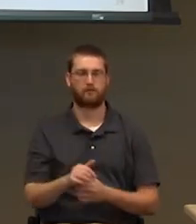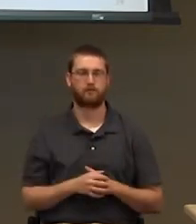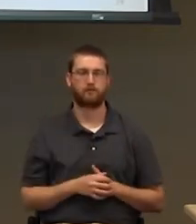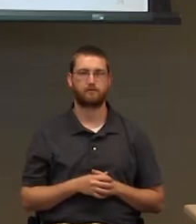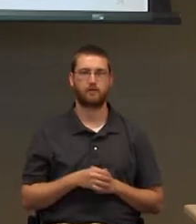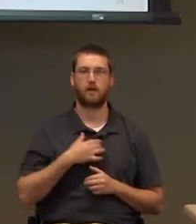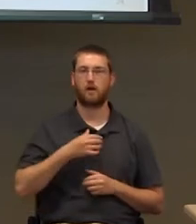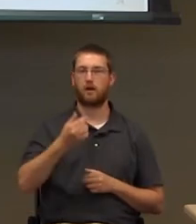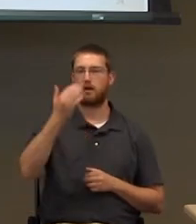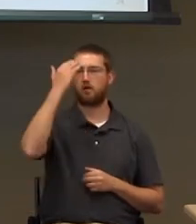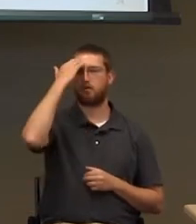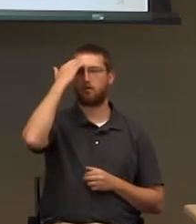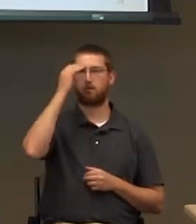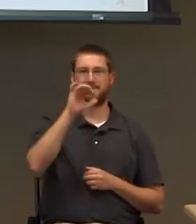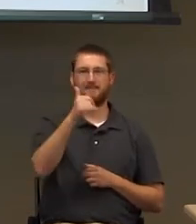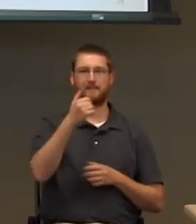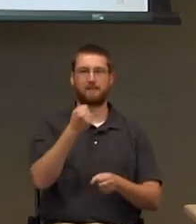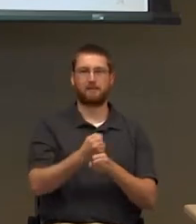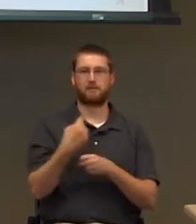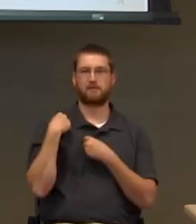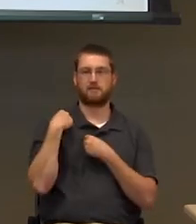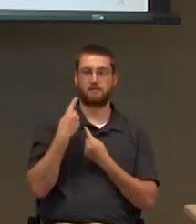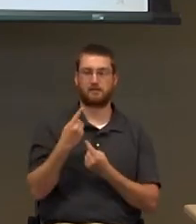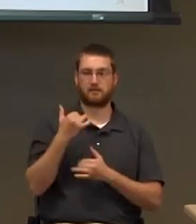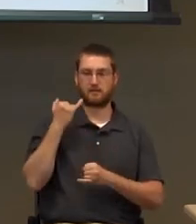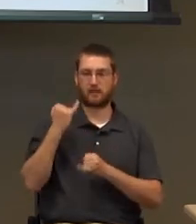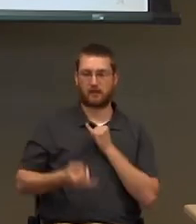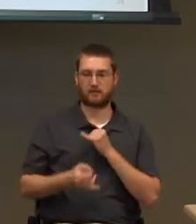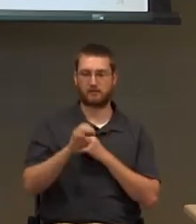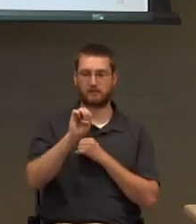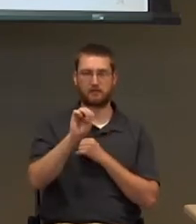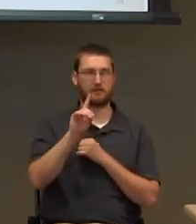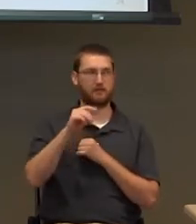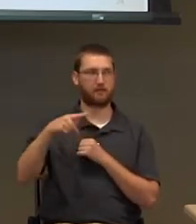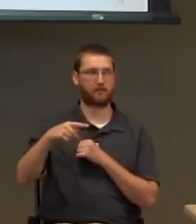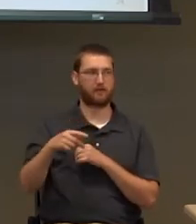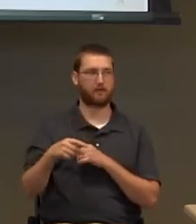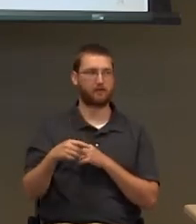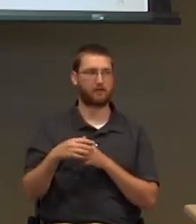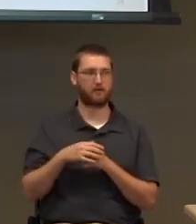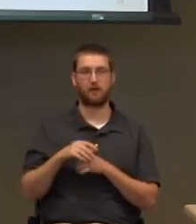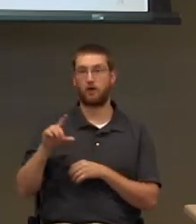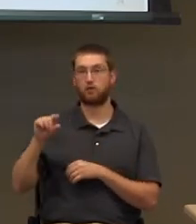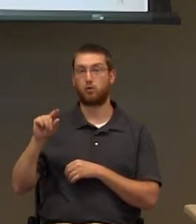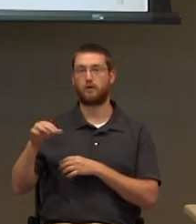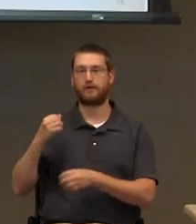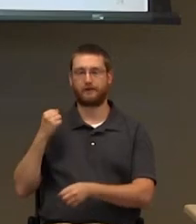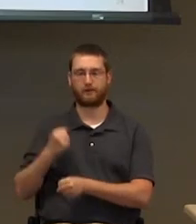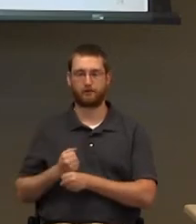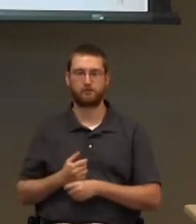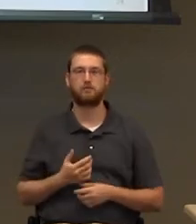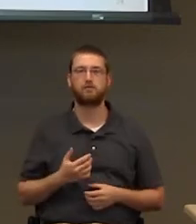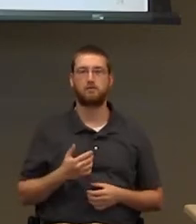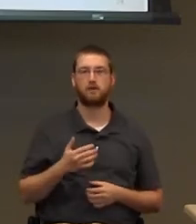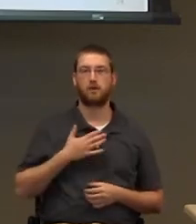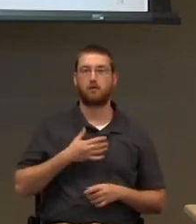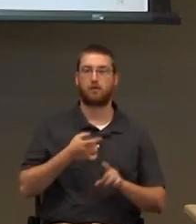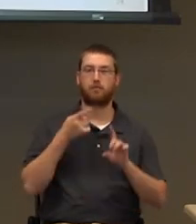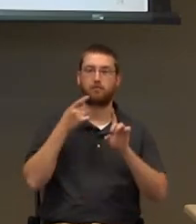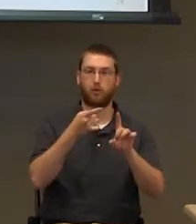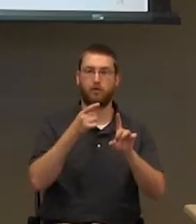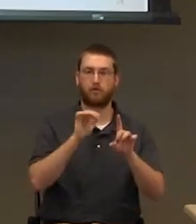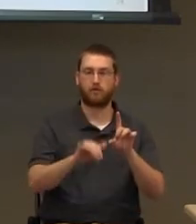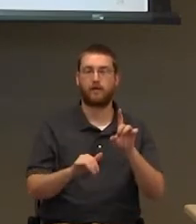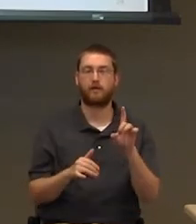it. I know it's been 10 years since the last one. Am I saying that clearly? Longer? Okay. Well, my point in